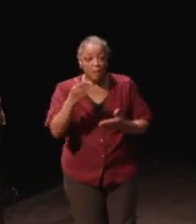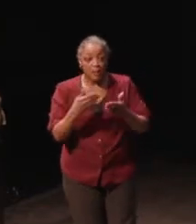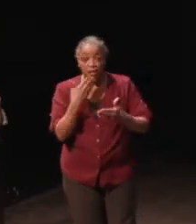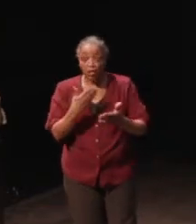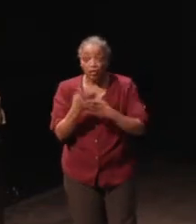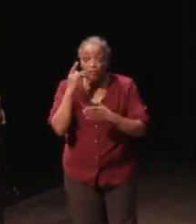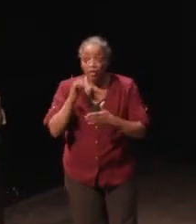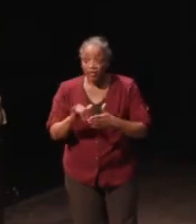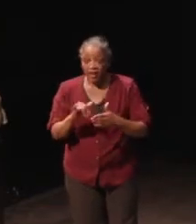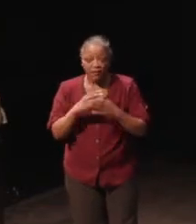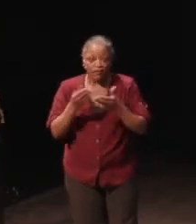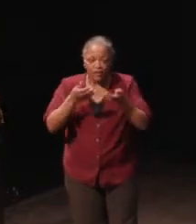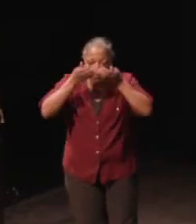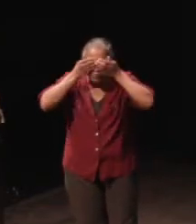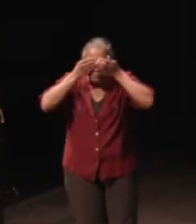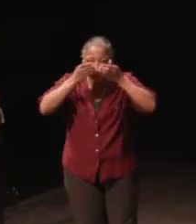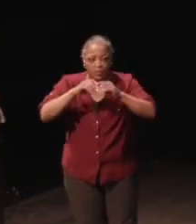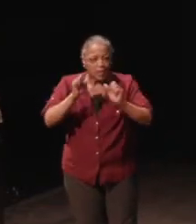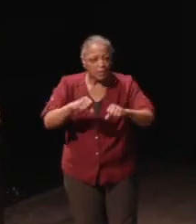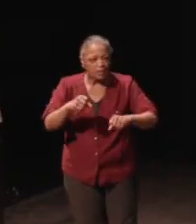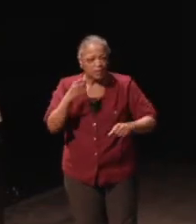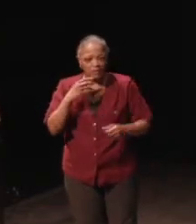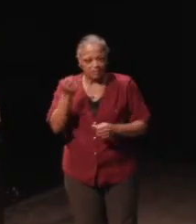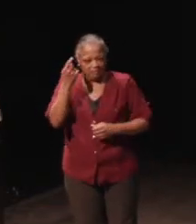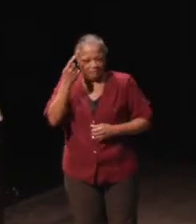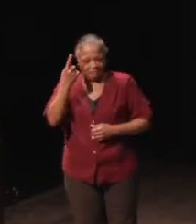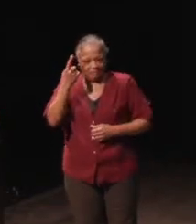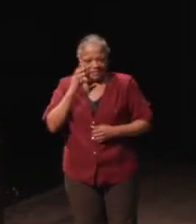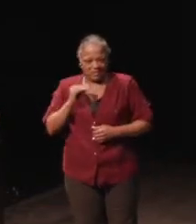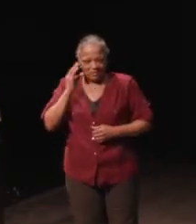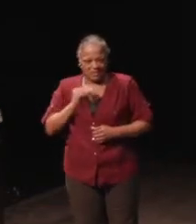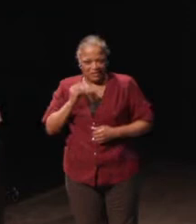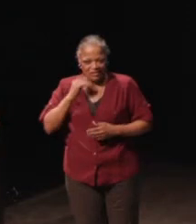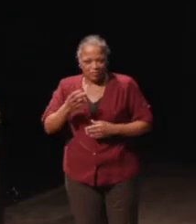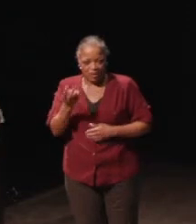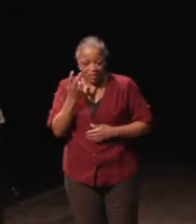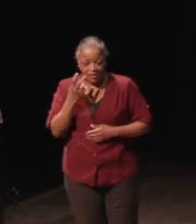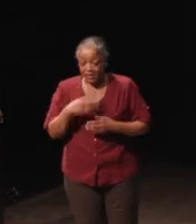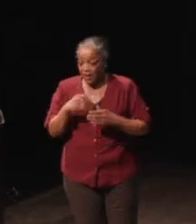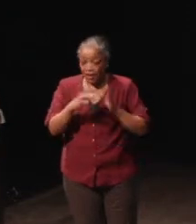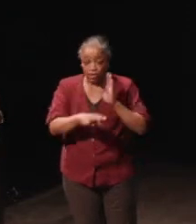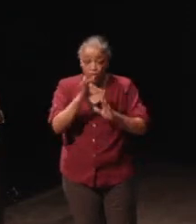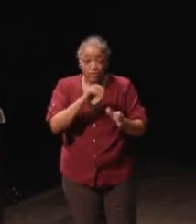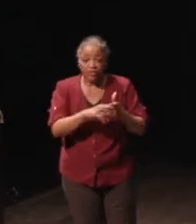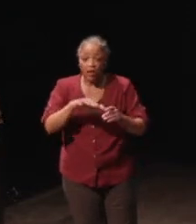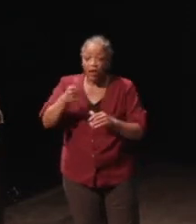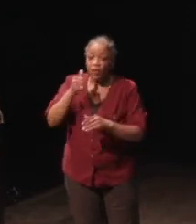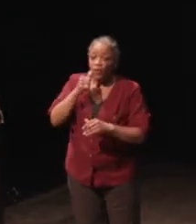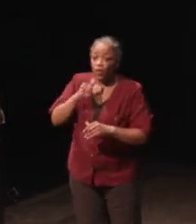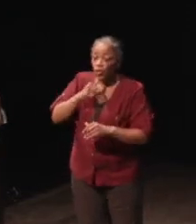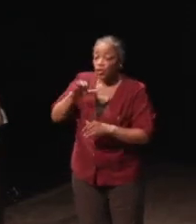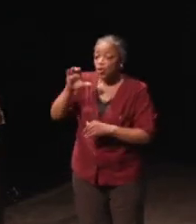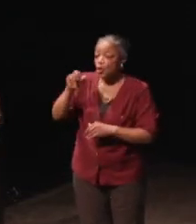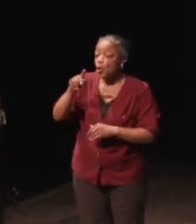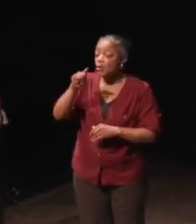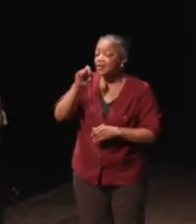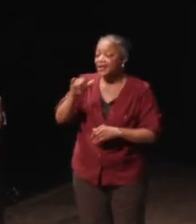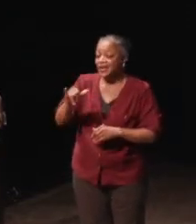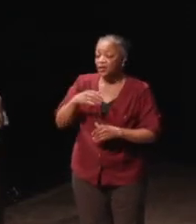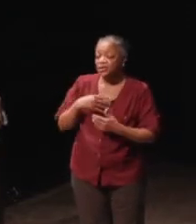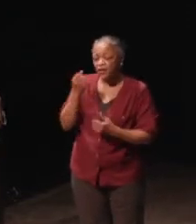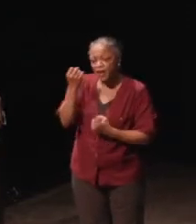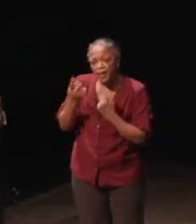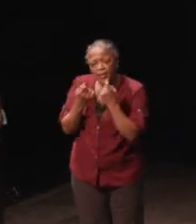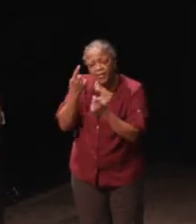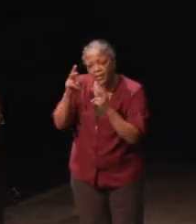for that. And so he was one of the people I chose to be on this project. And then Courtney as well is a very empathetic person